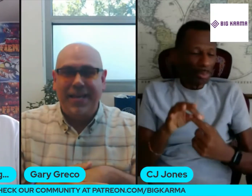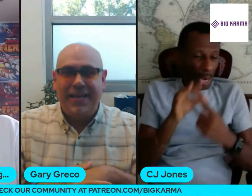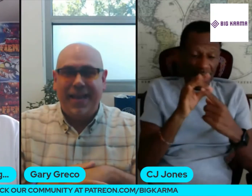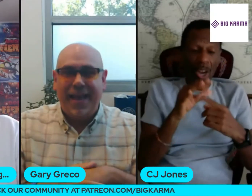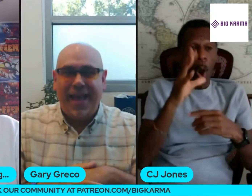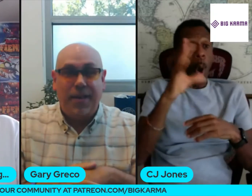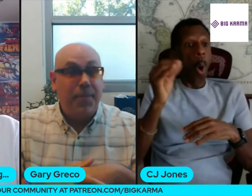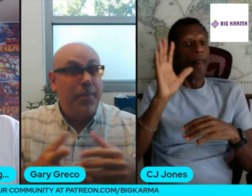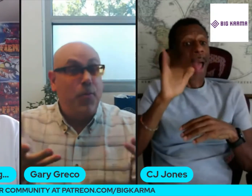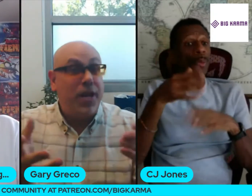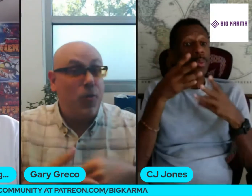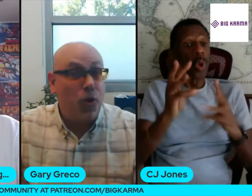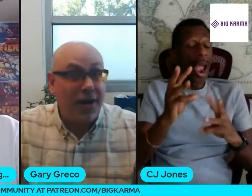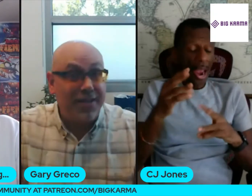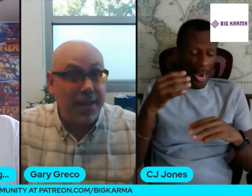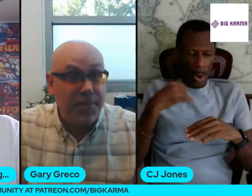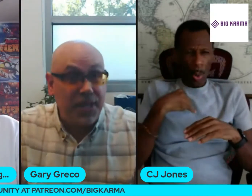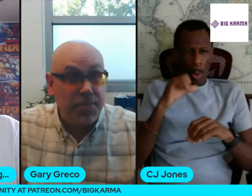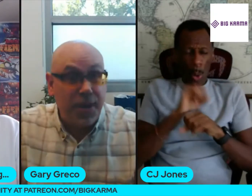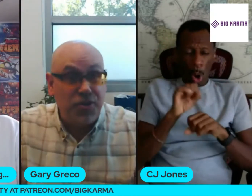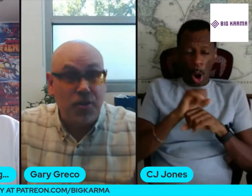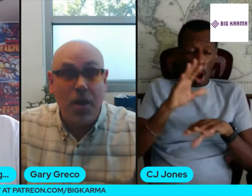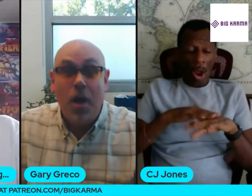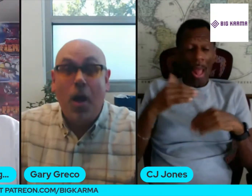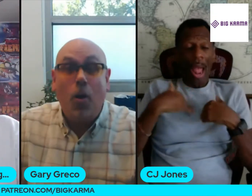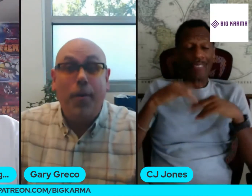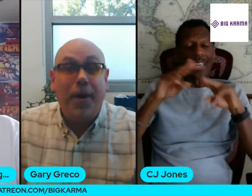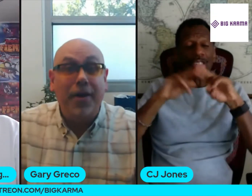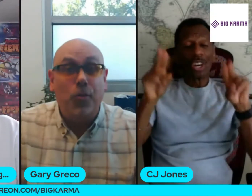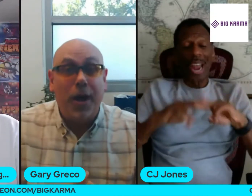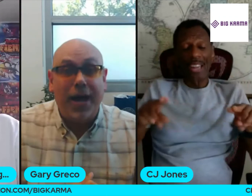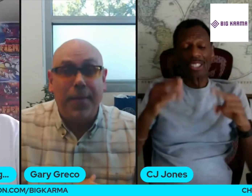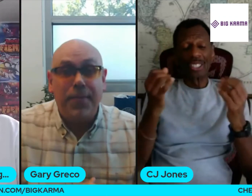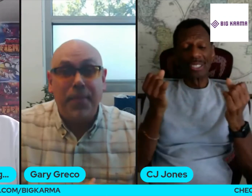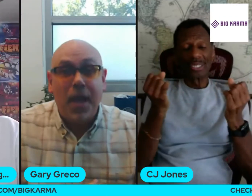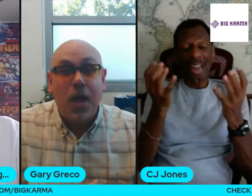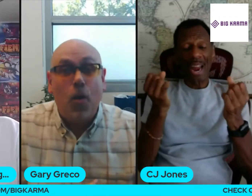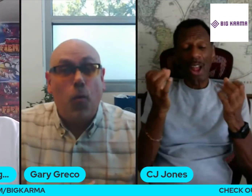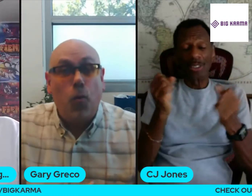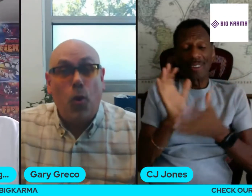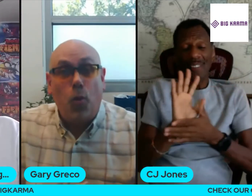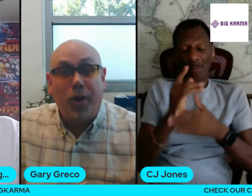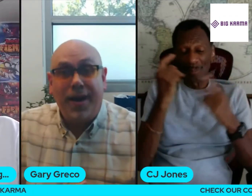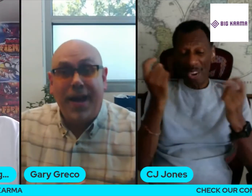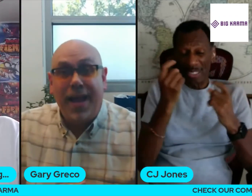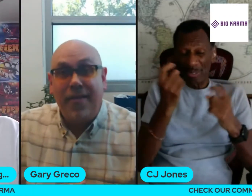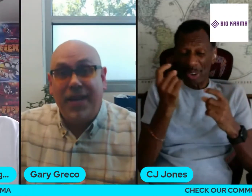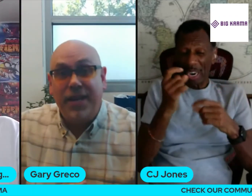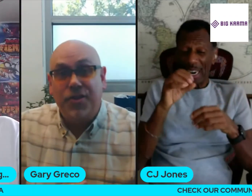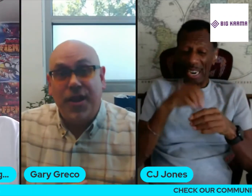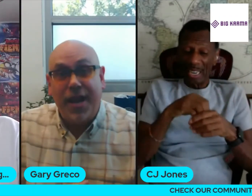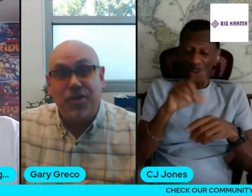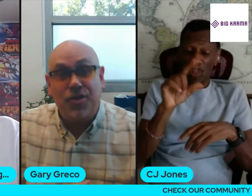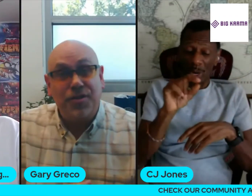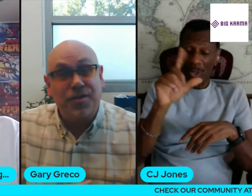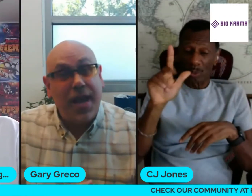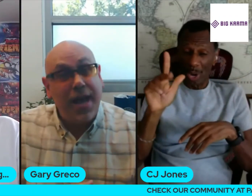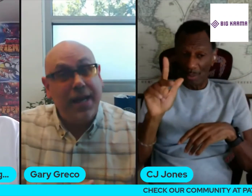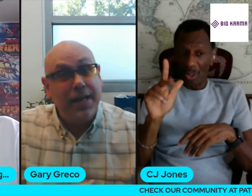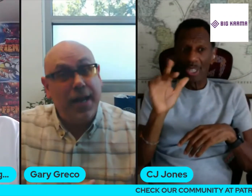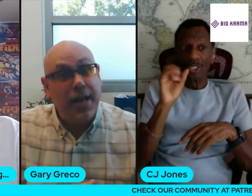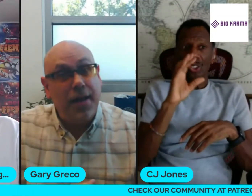again, and maybe we can work on something special. Oh, and by the way, we're working on having an